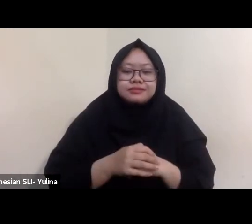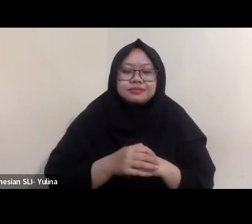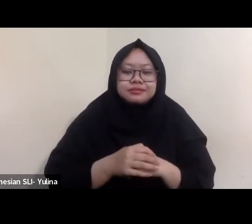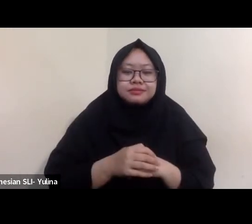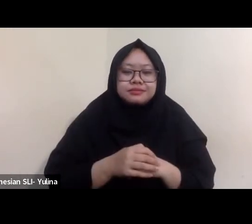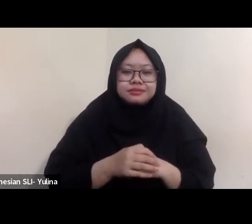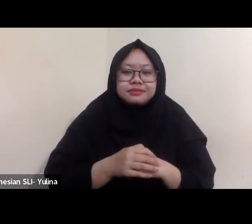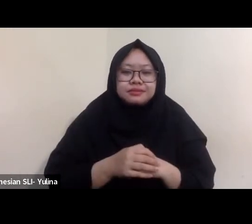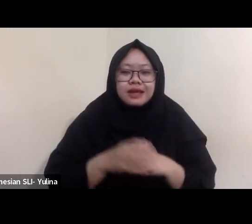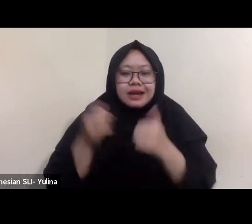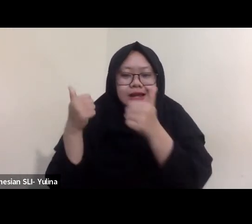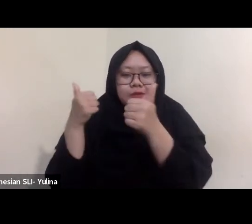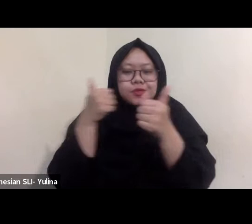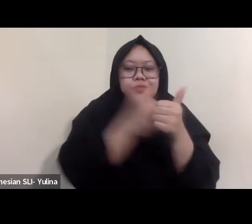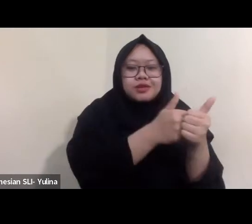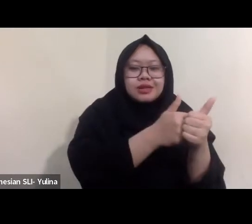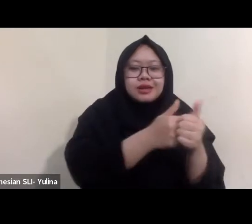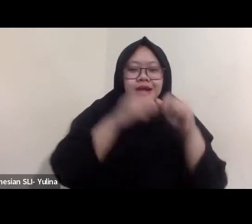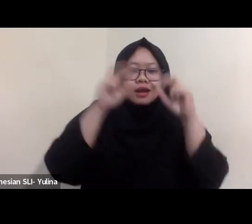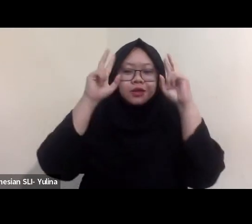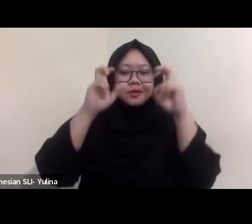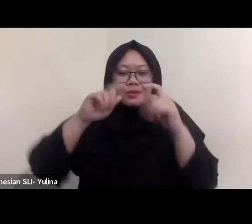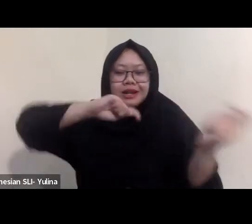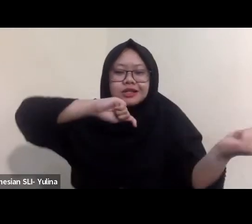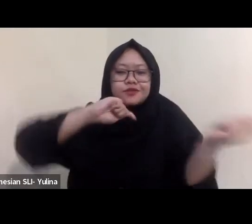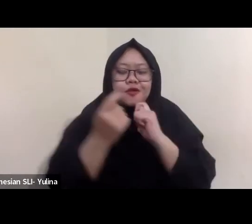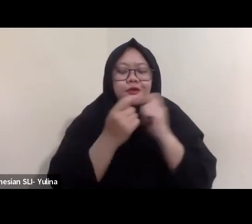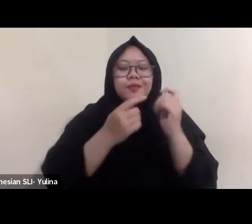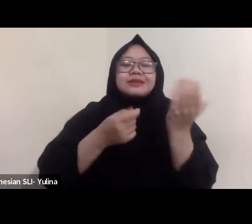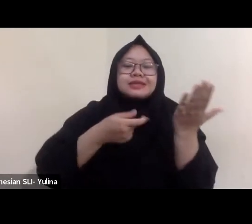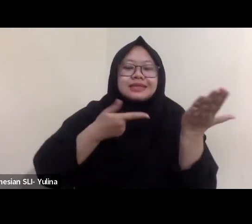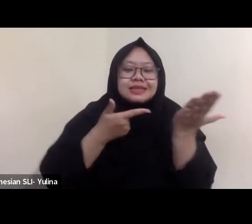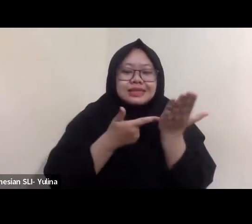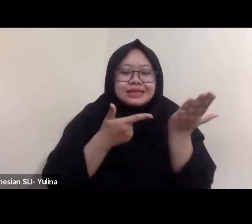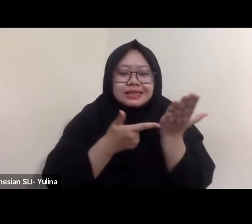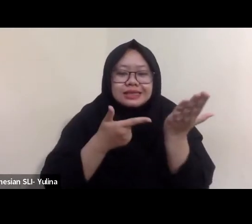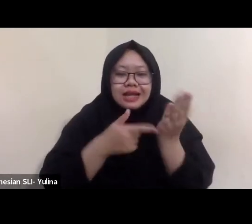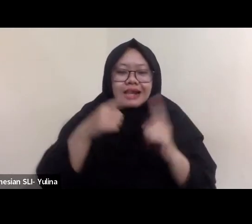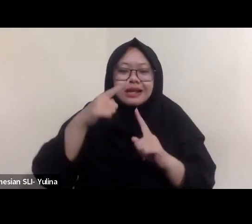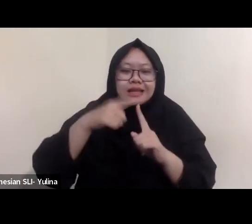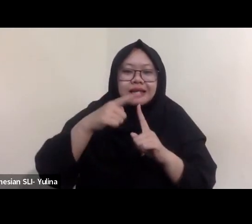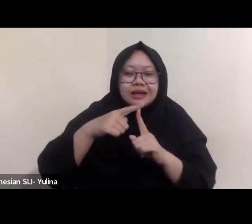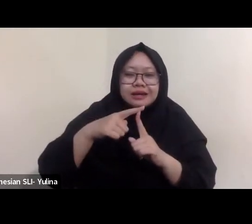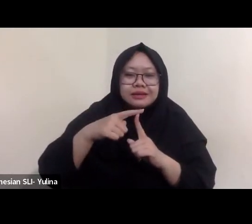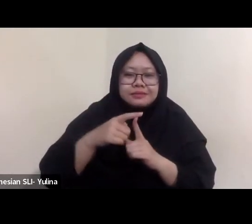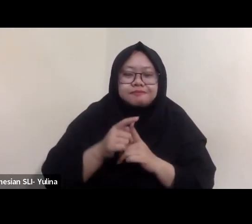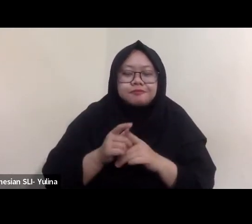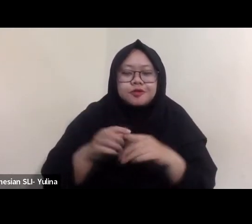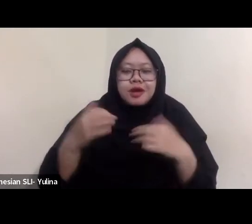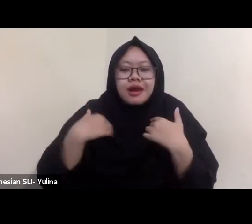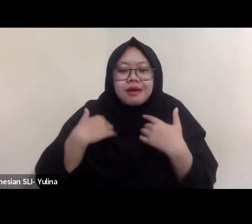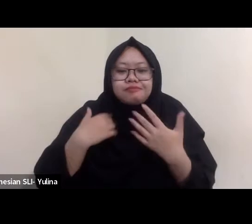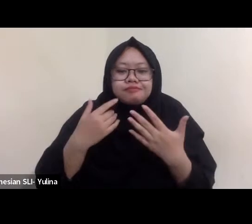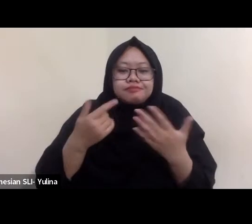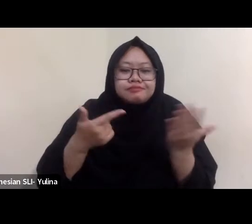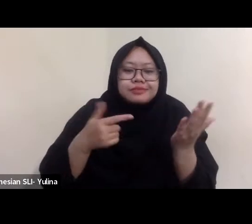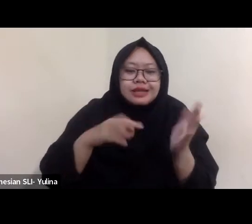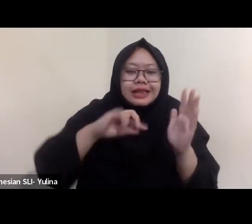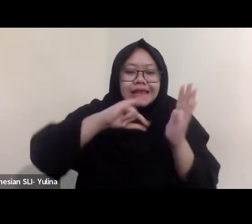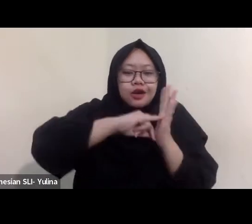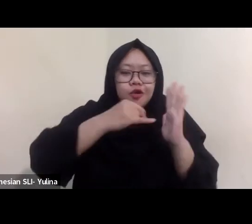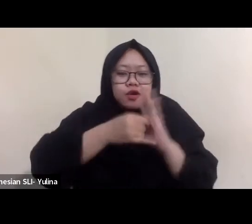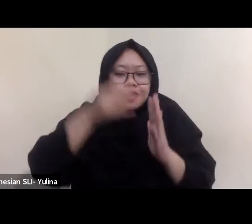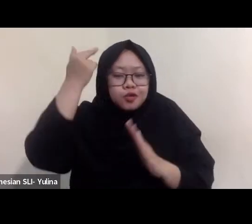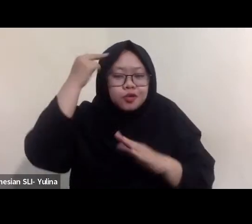transformative digital technology for equitable education. And then the third will be on June of